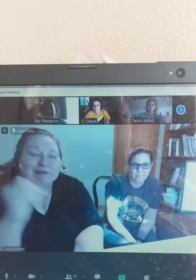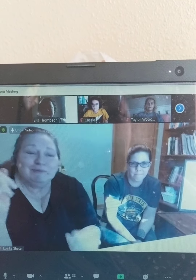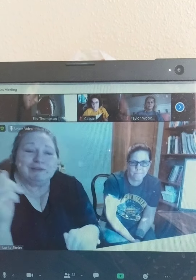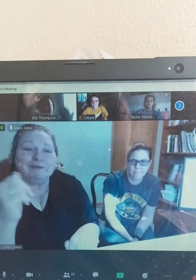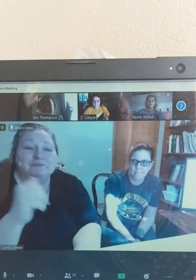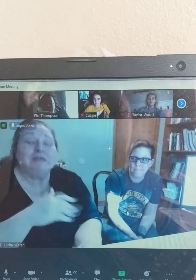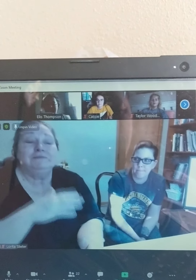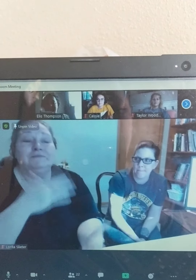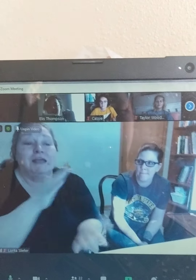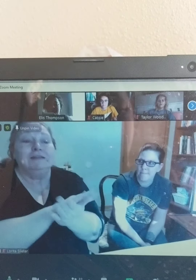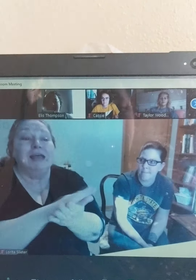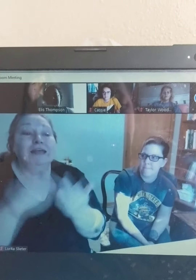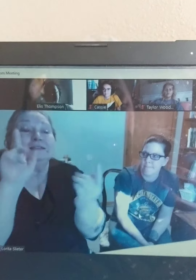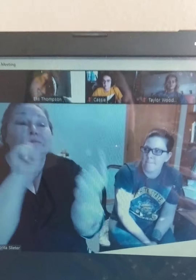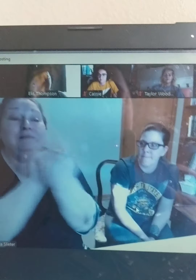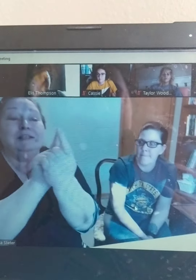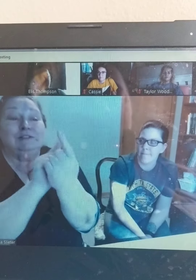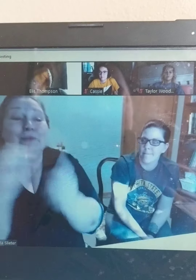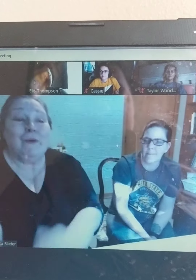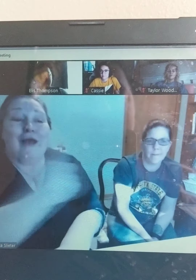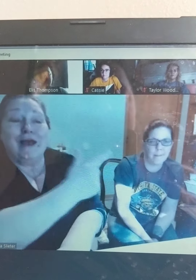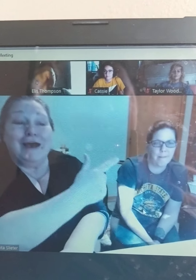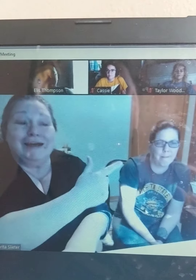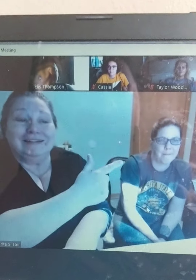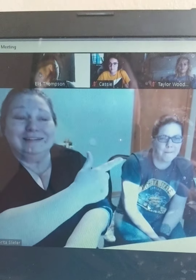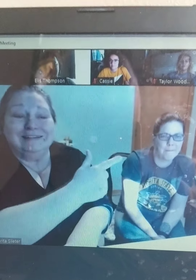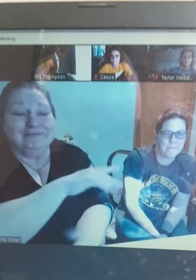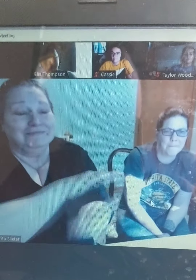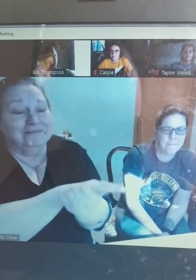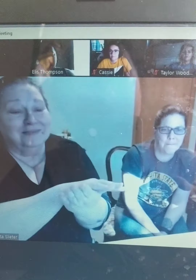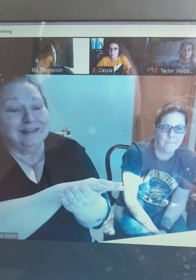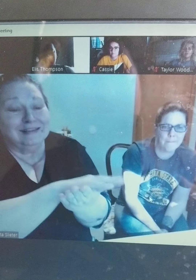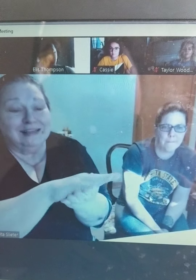I have a really crummy,